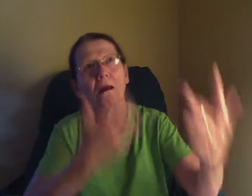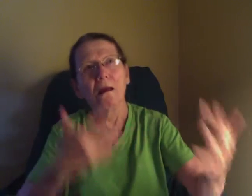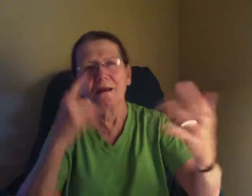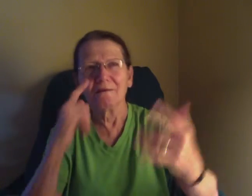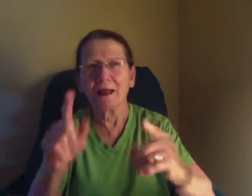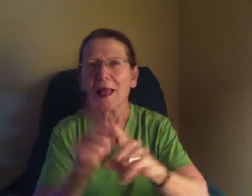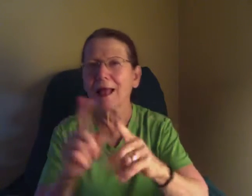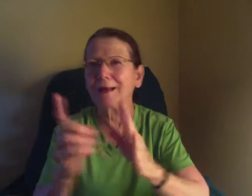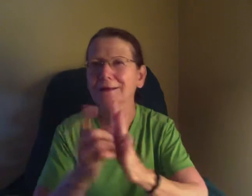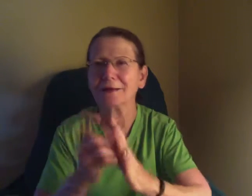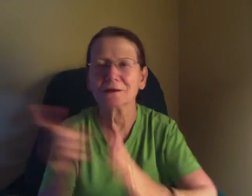Ack! Ack!